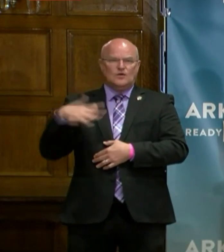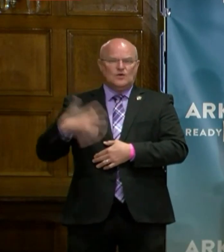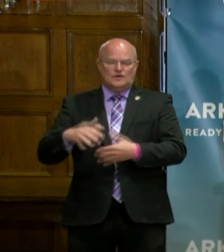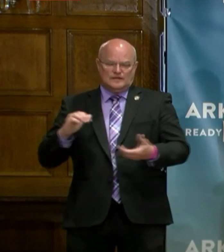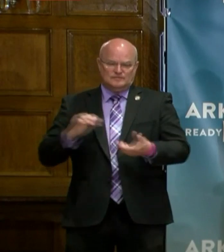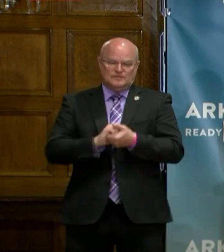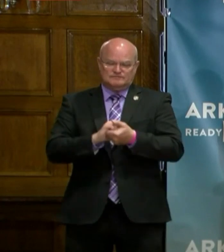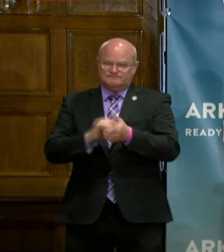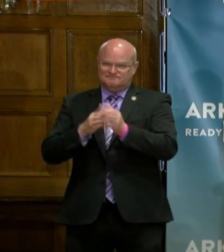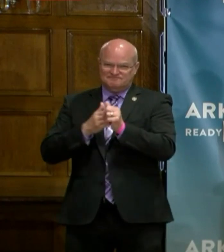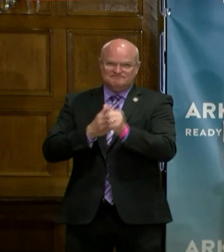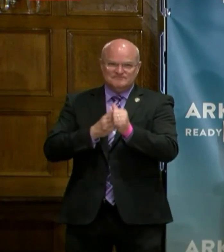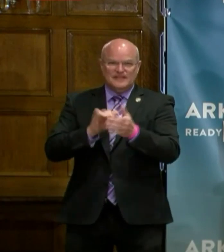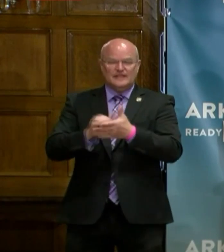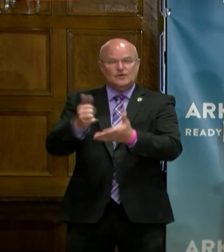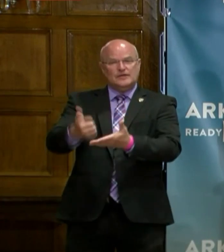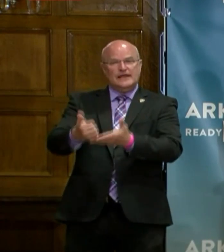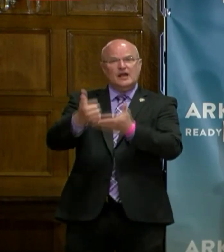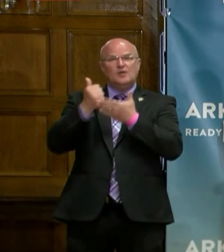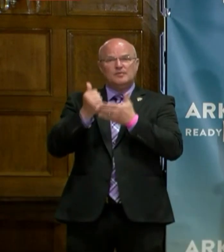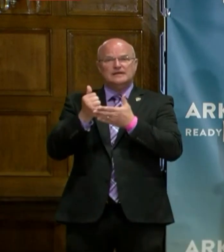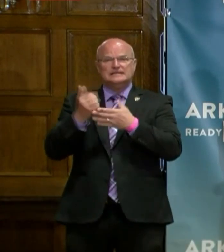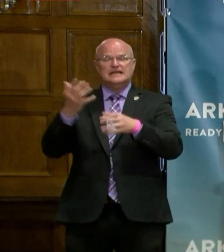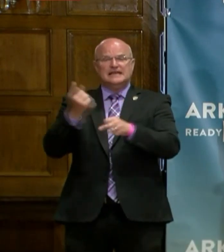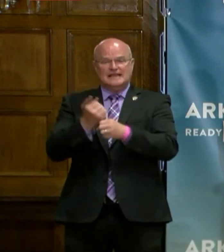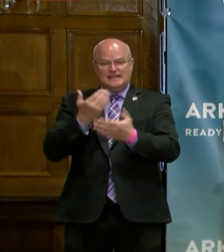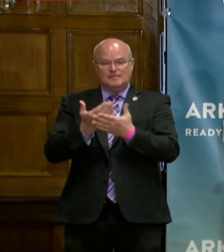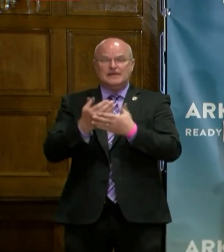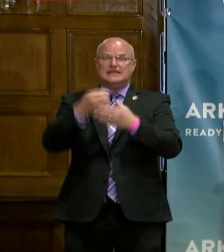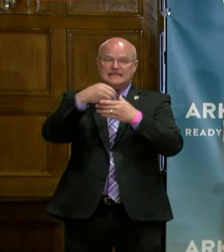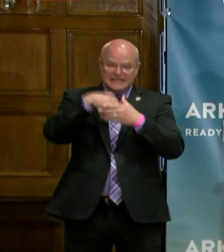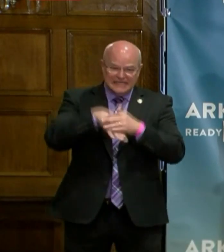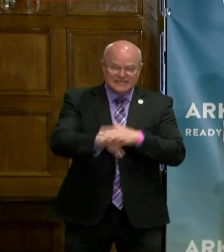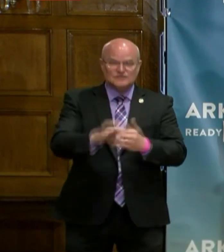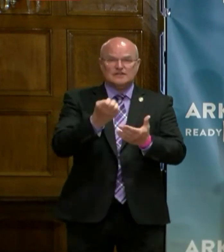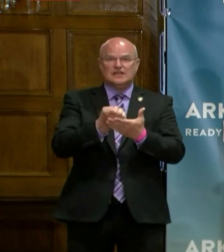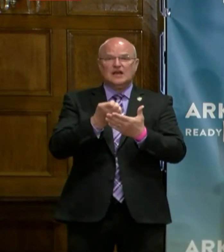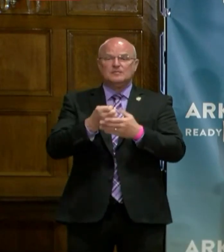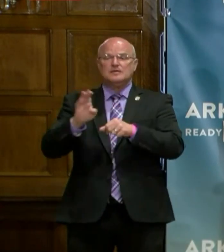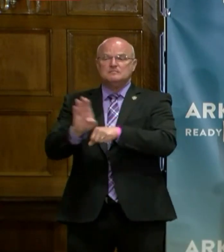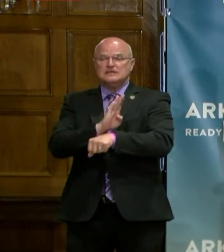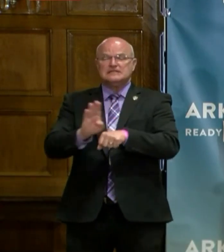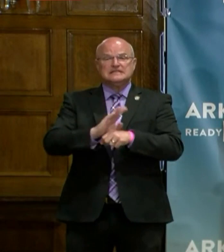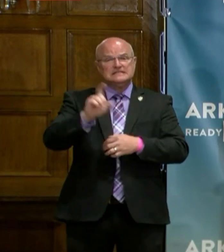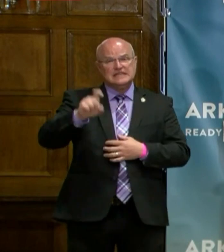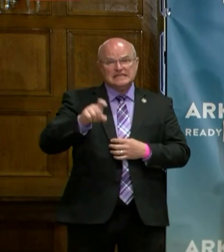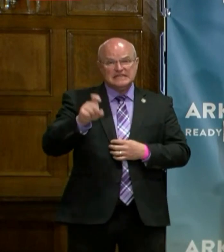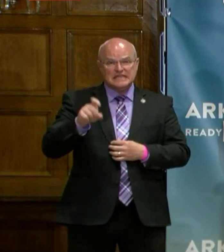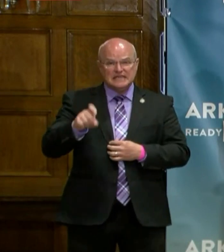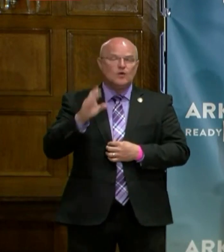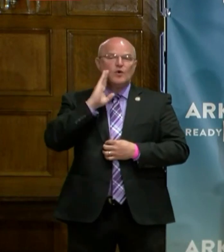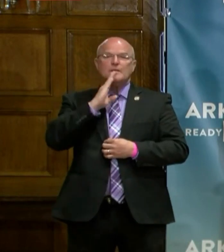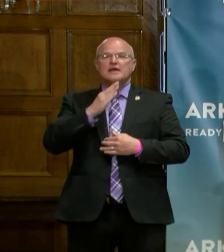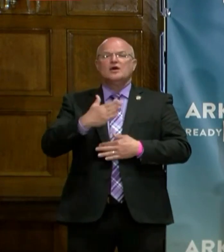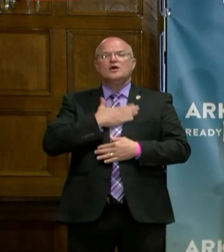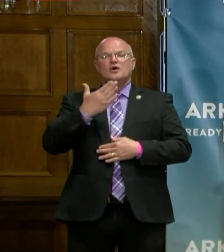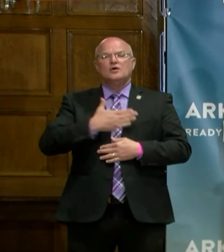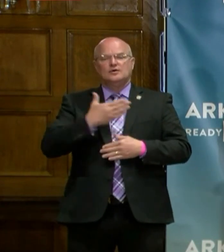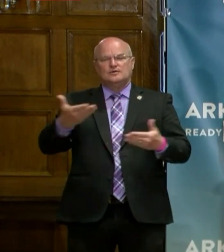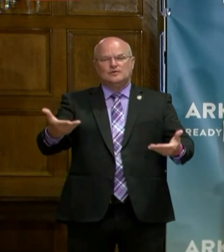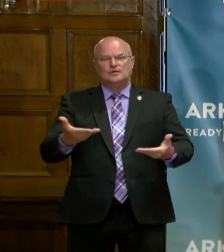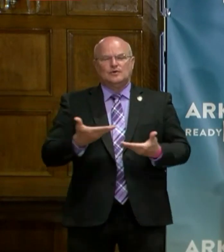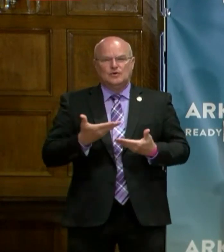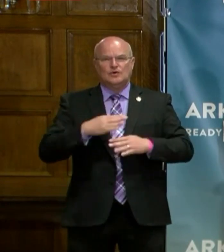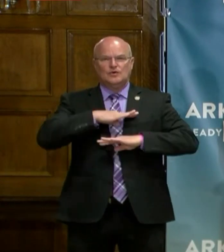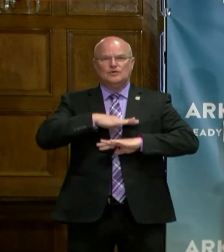and leadership that will help us to get this money into our economy, to the businesses that need it. It'll be a welcome relief to many of